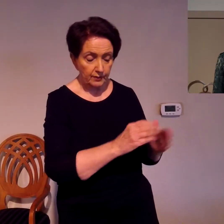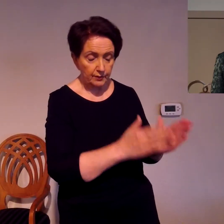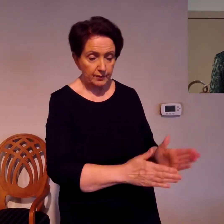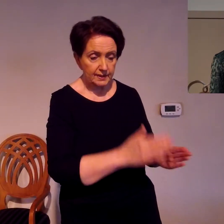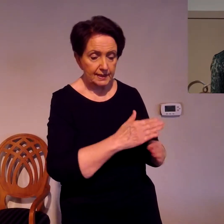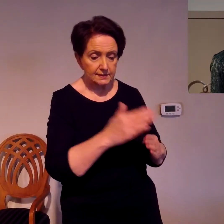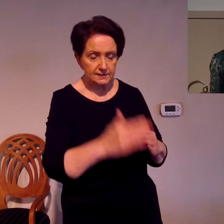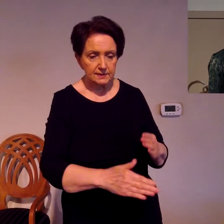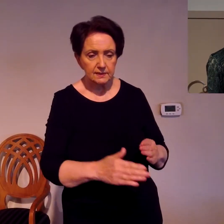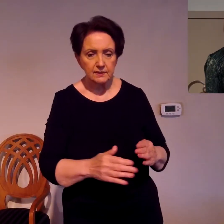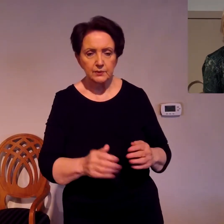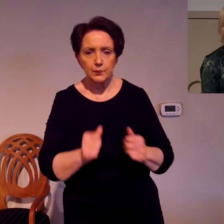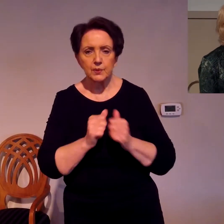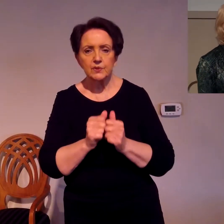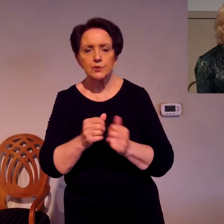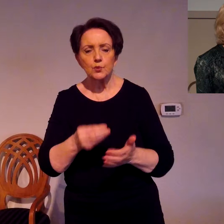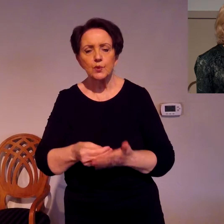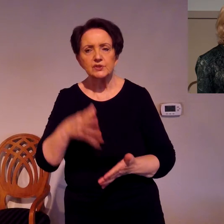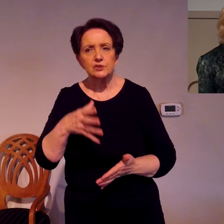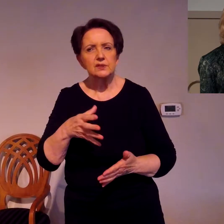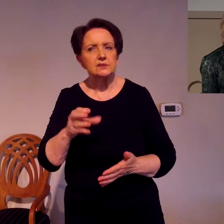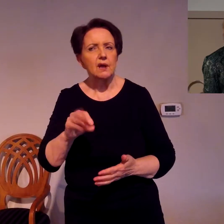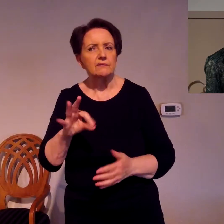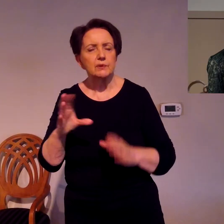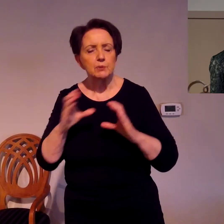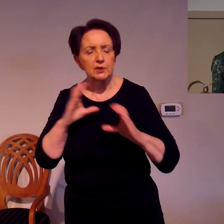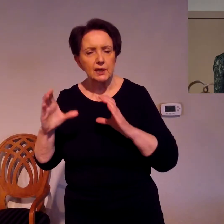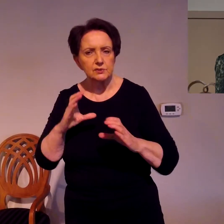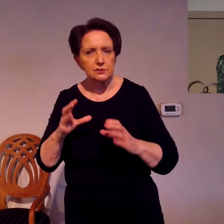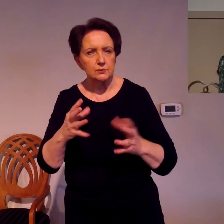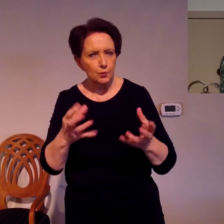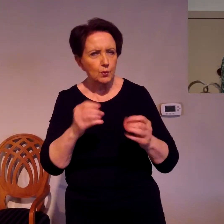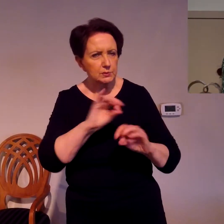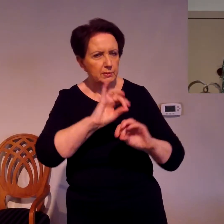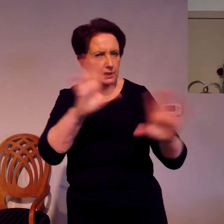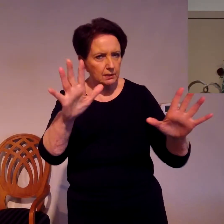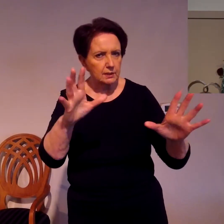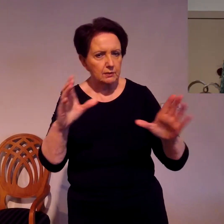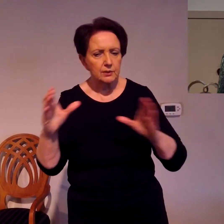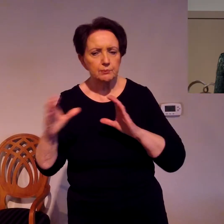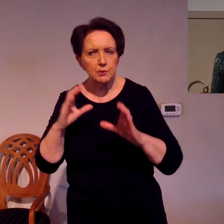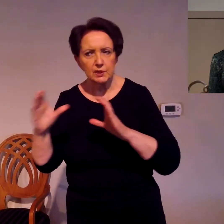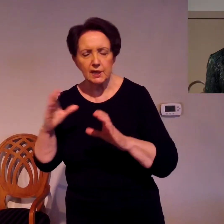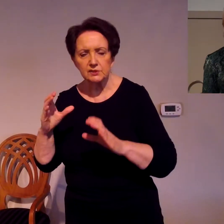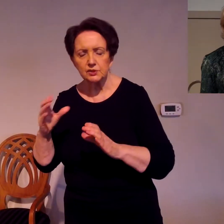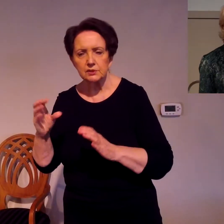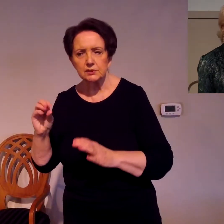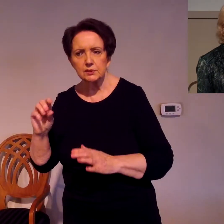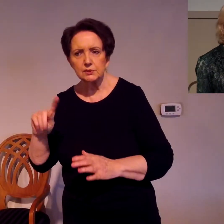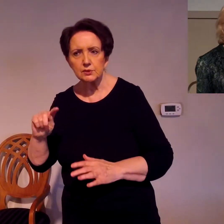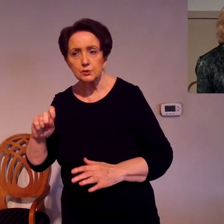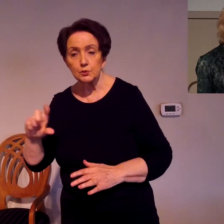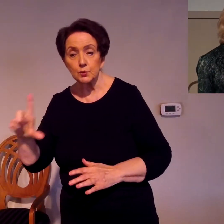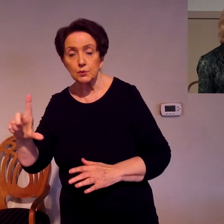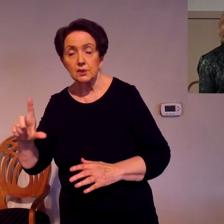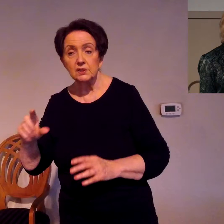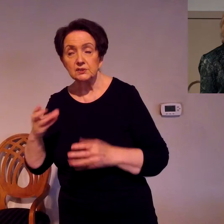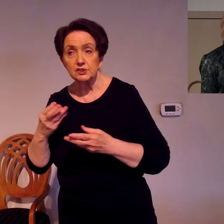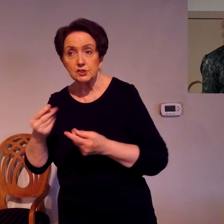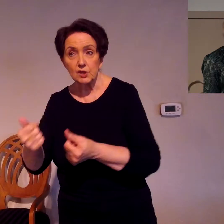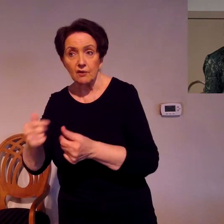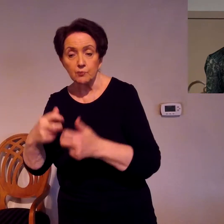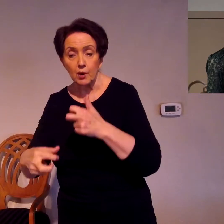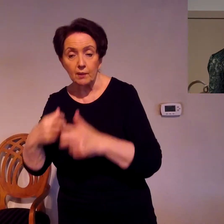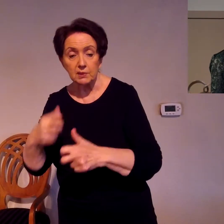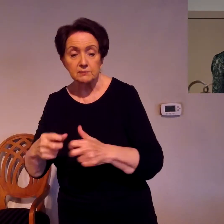this: the richness of communication. We want to be clear that communication isn't only a tool to solve problems.